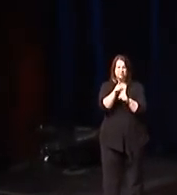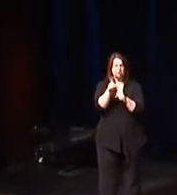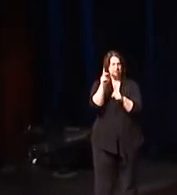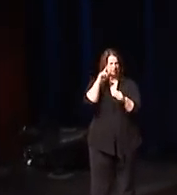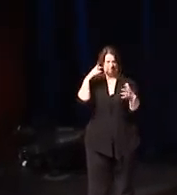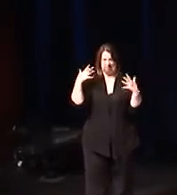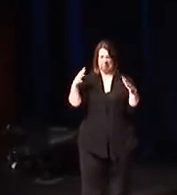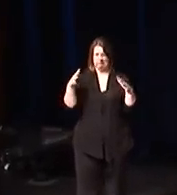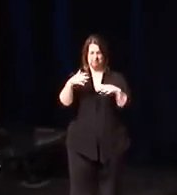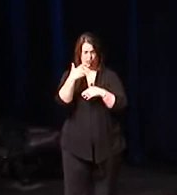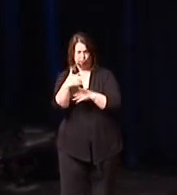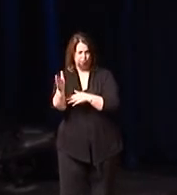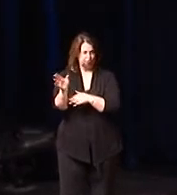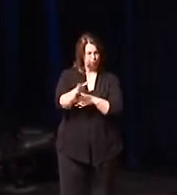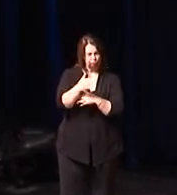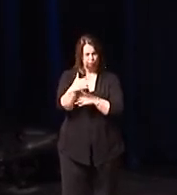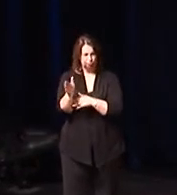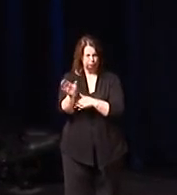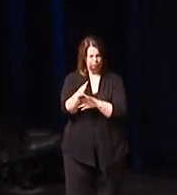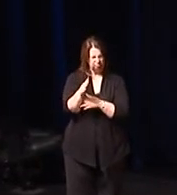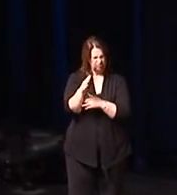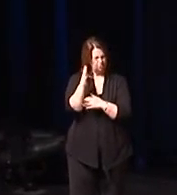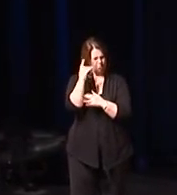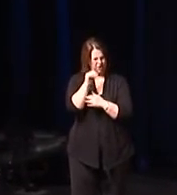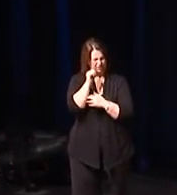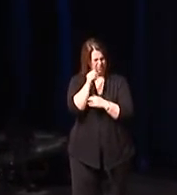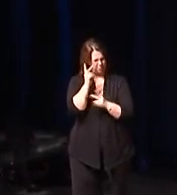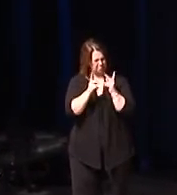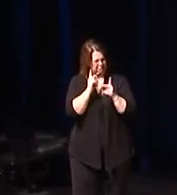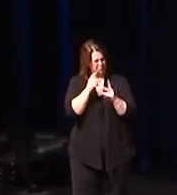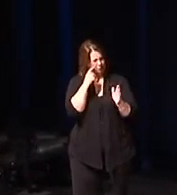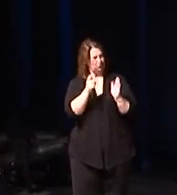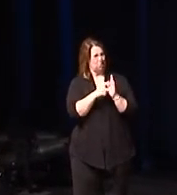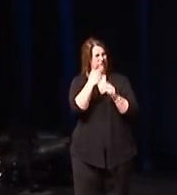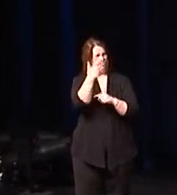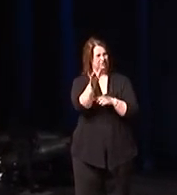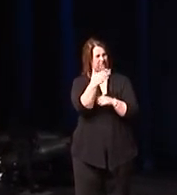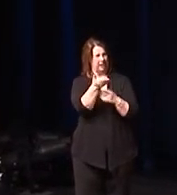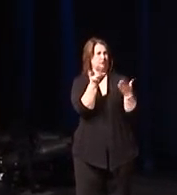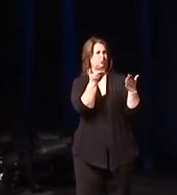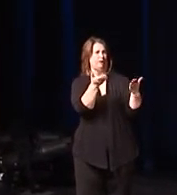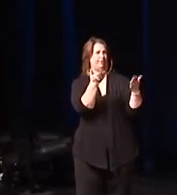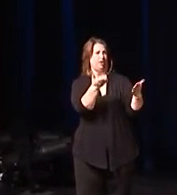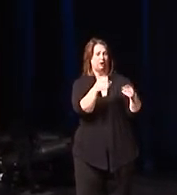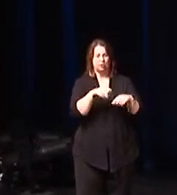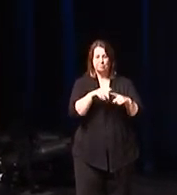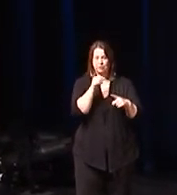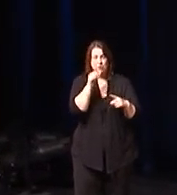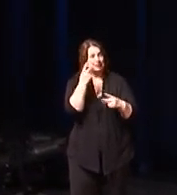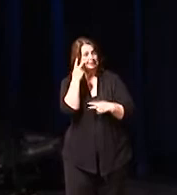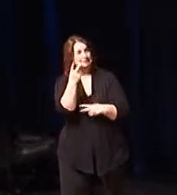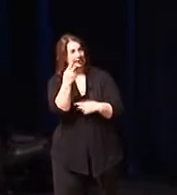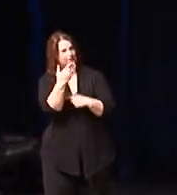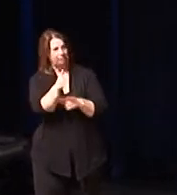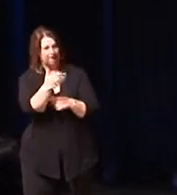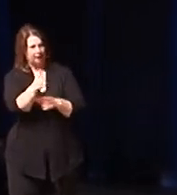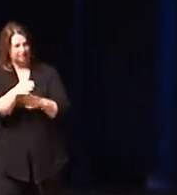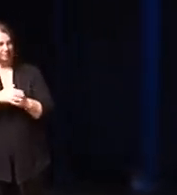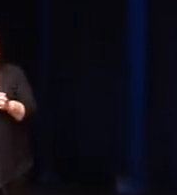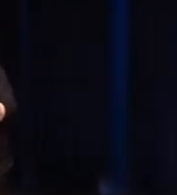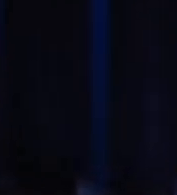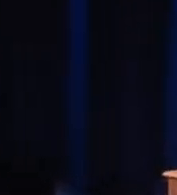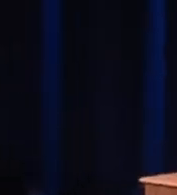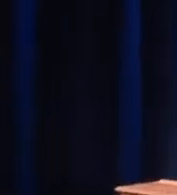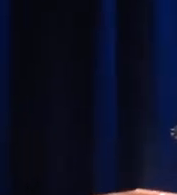scary noise. Why didn't people see the flag? It's right there, but they're not seeing it. And when I